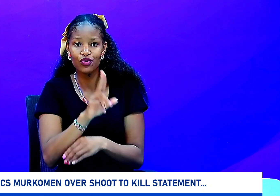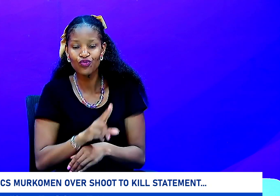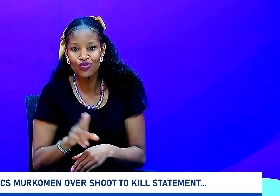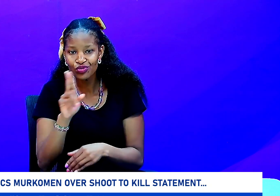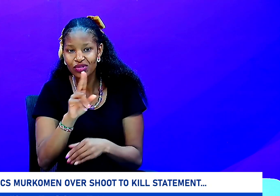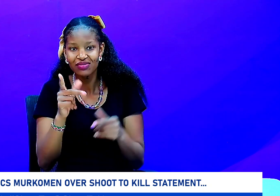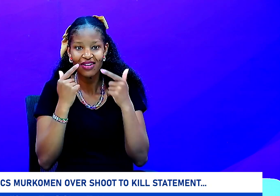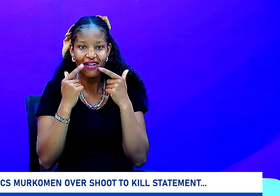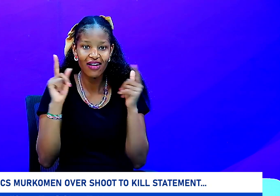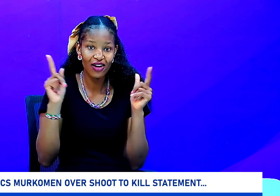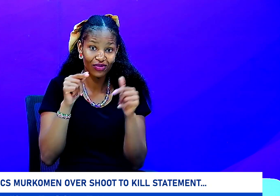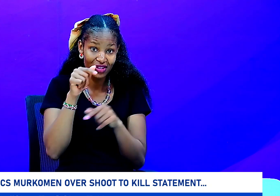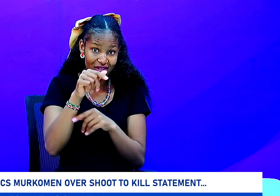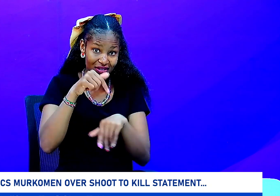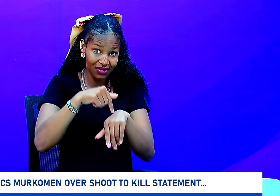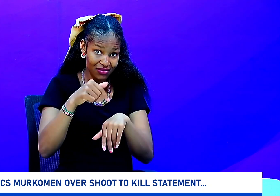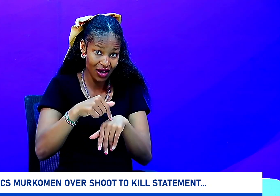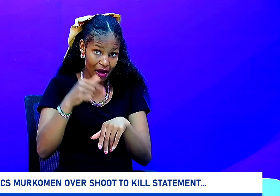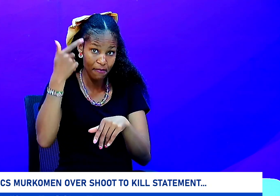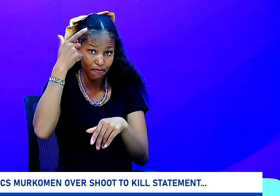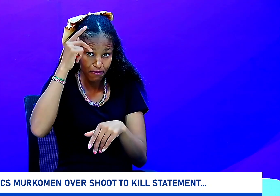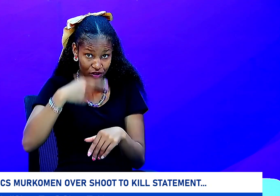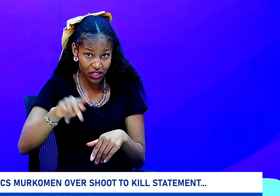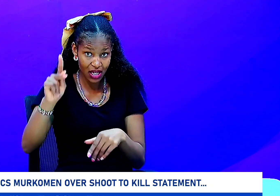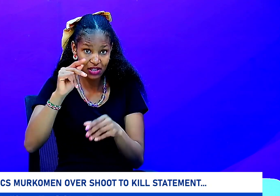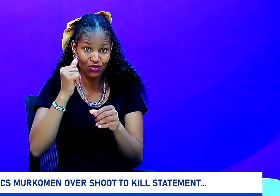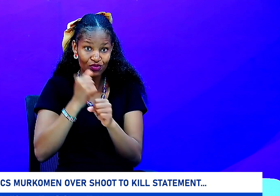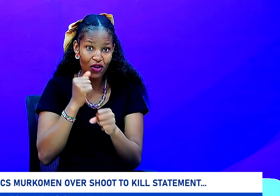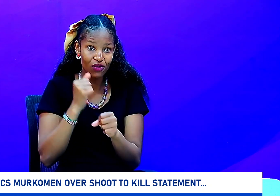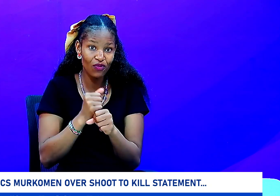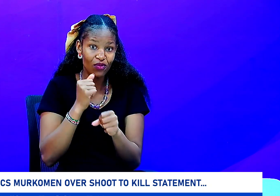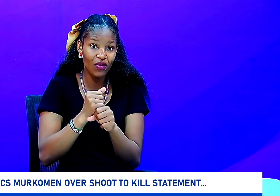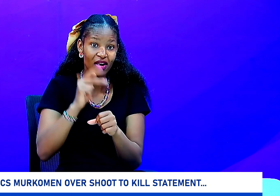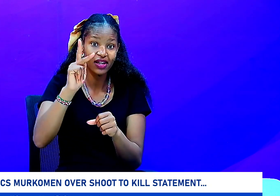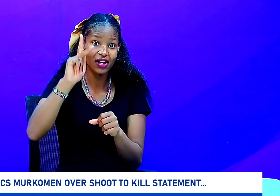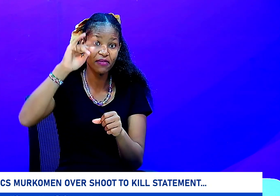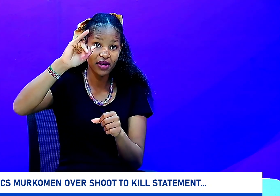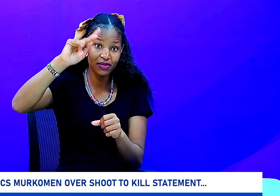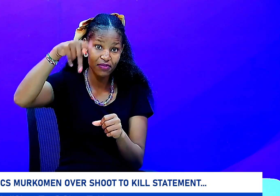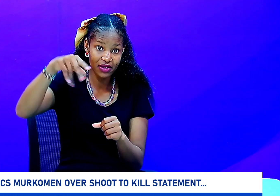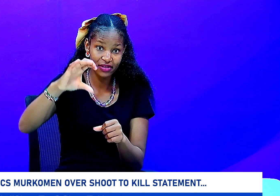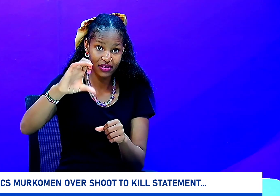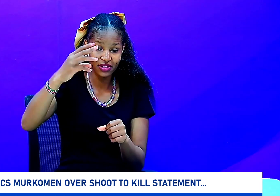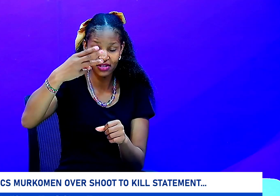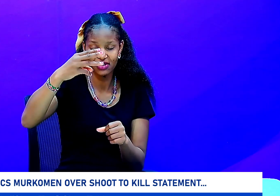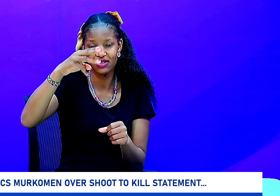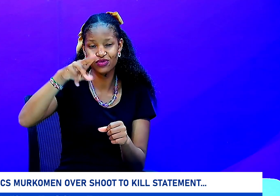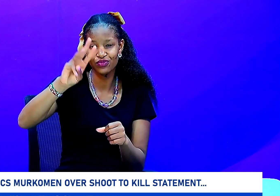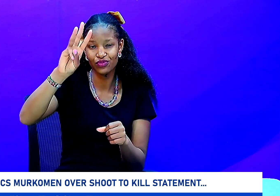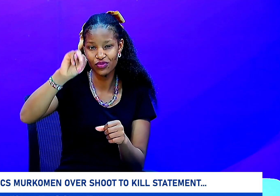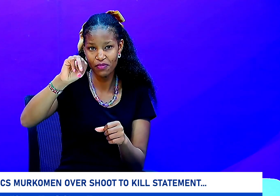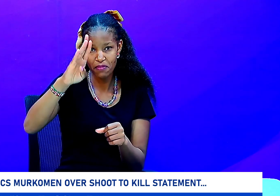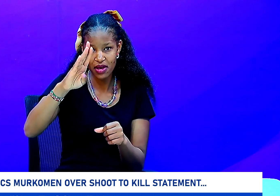ammunition during public crowds. Kipchumba